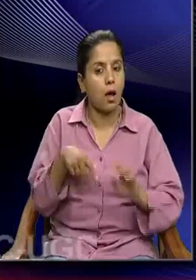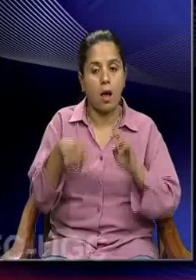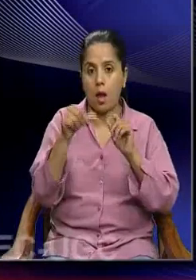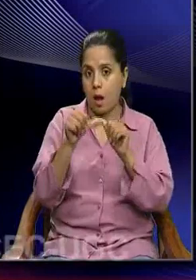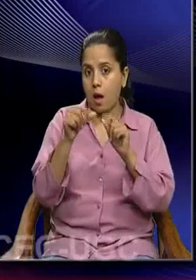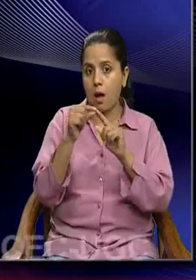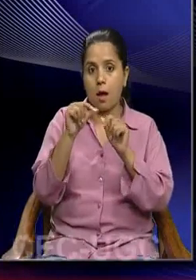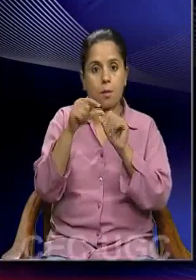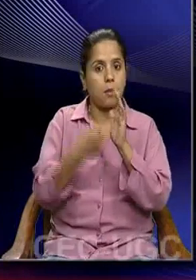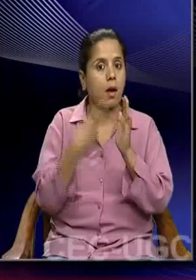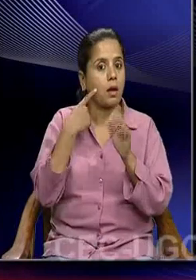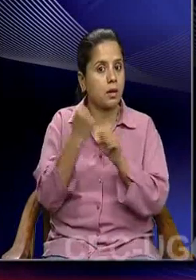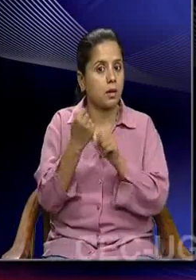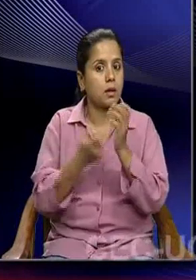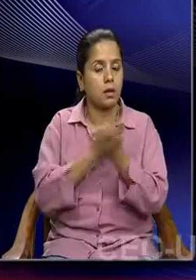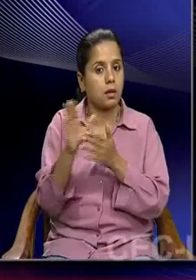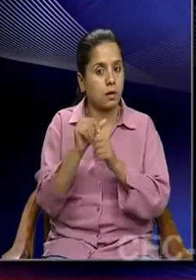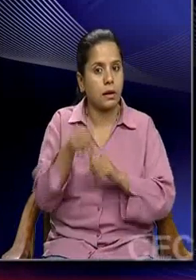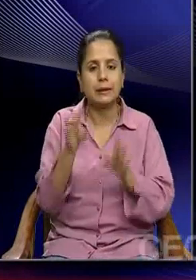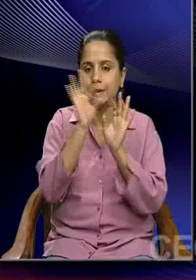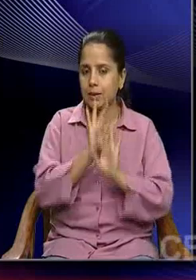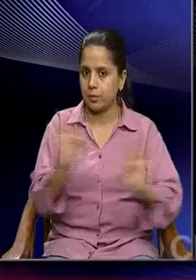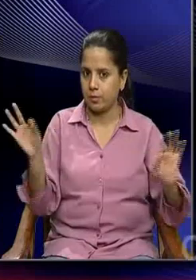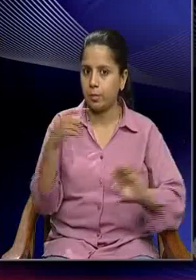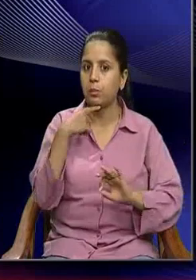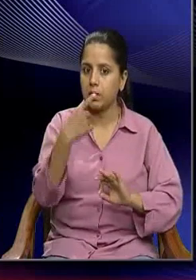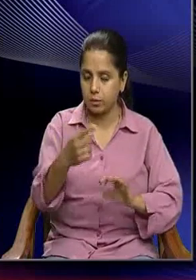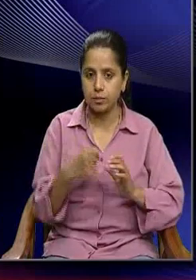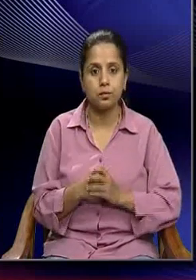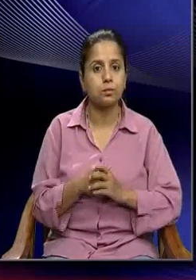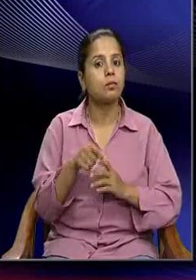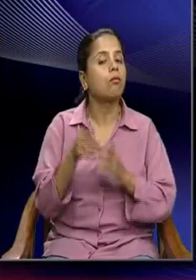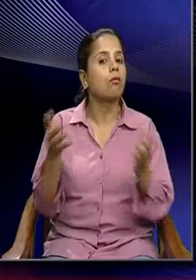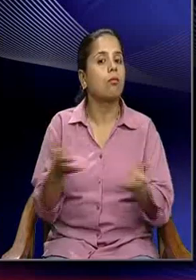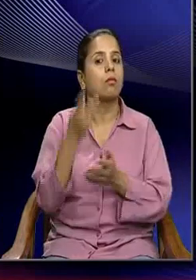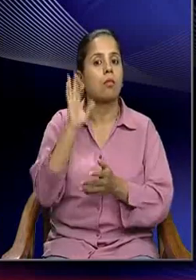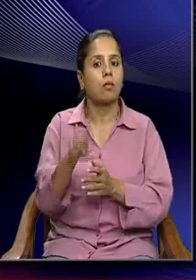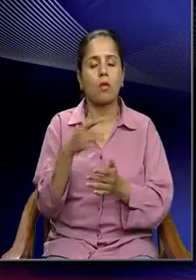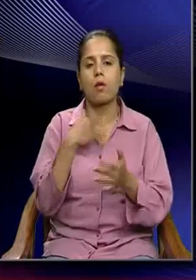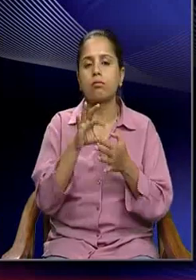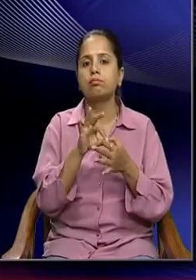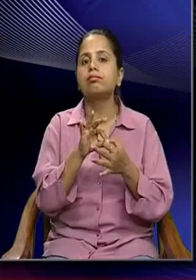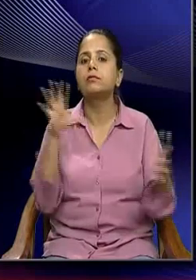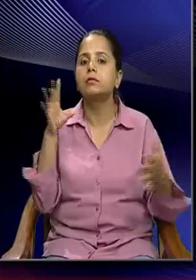it encourages simplicity, it encourages detachment